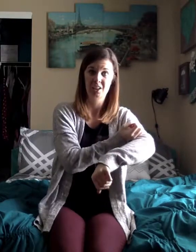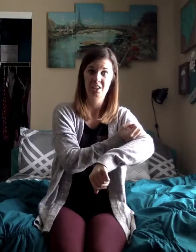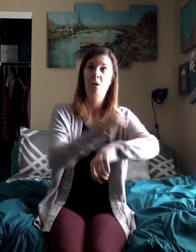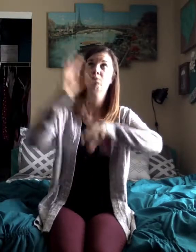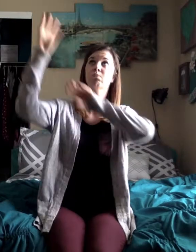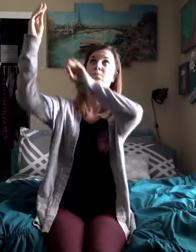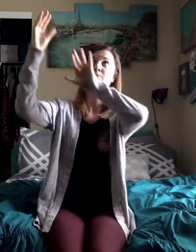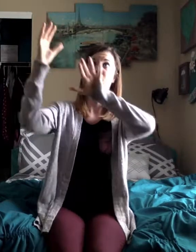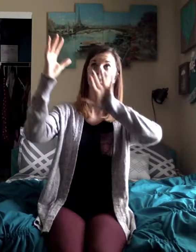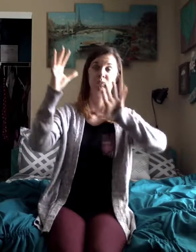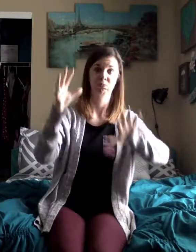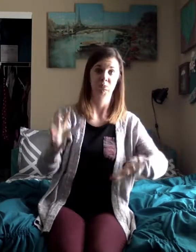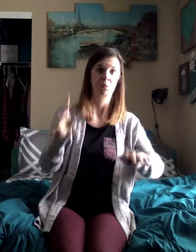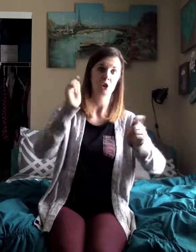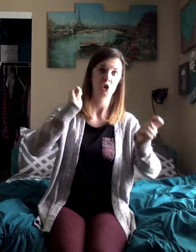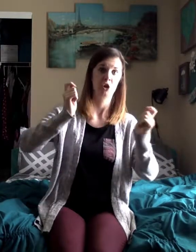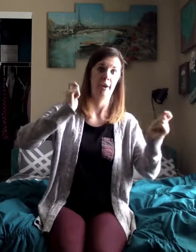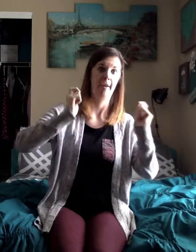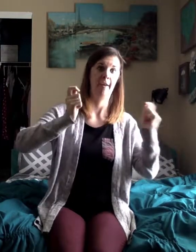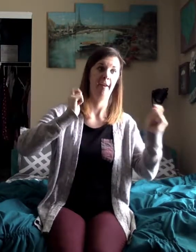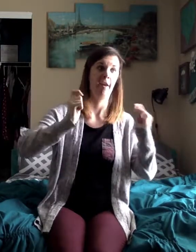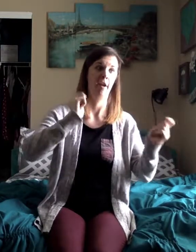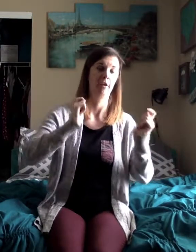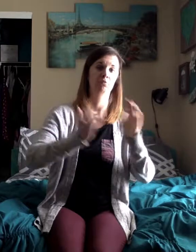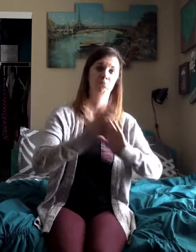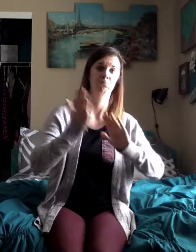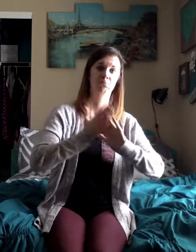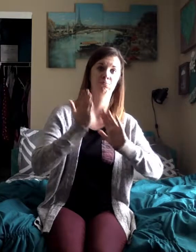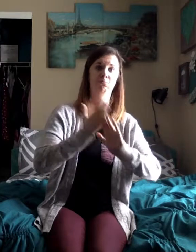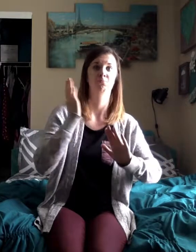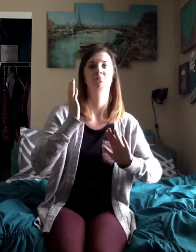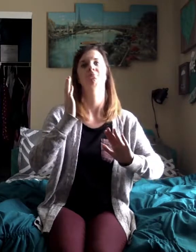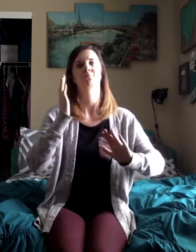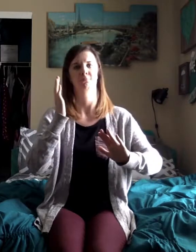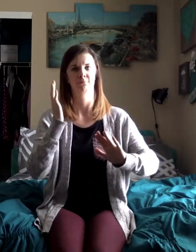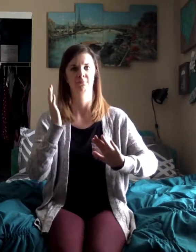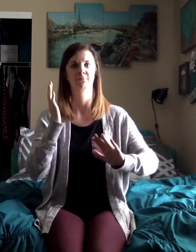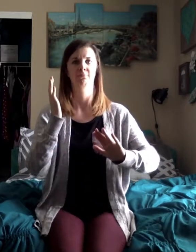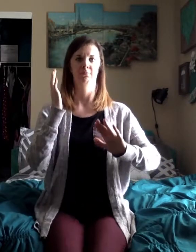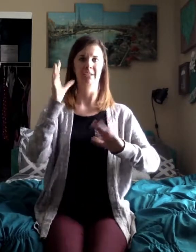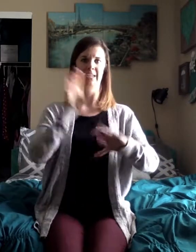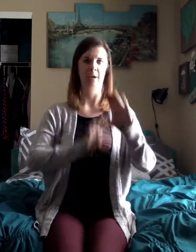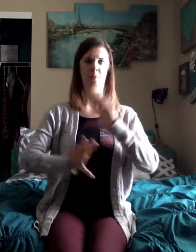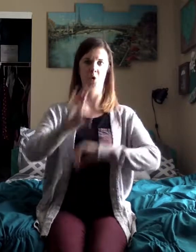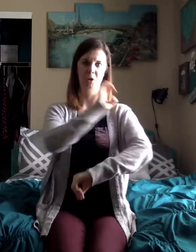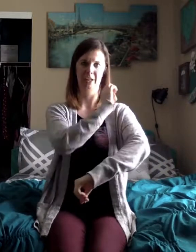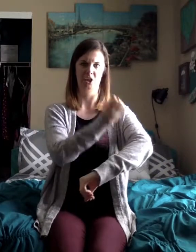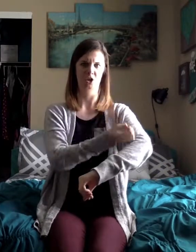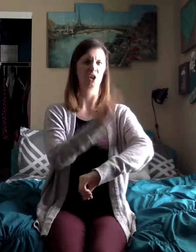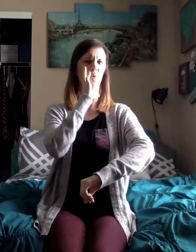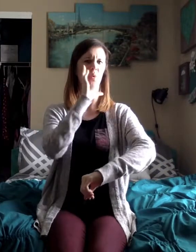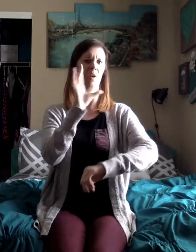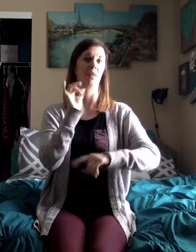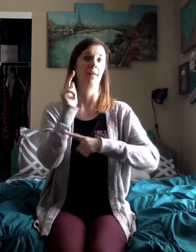is changed to another type of energy and stored. Okay, and we'll talk about that in the third quarter when we talk